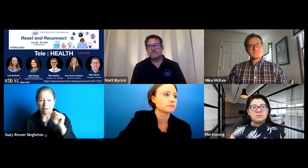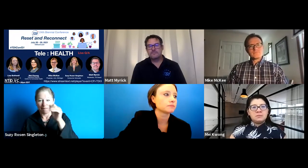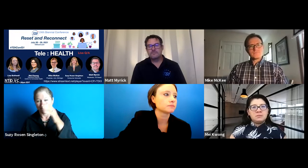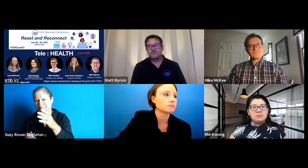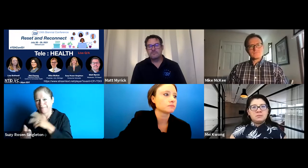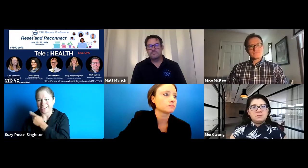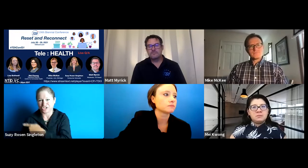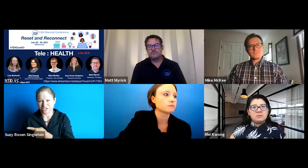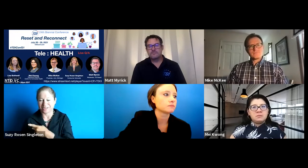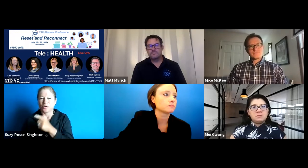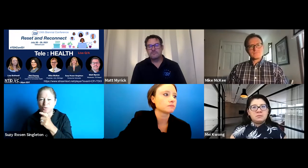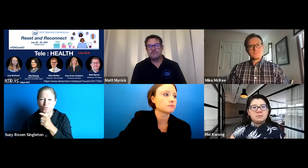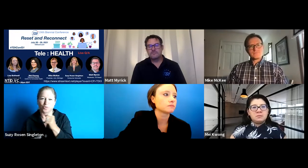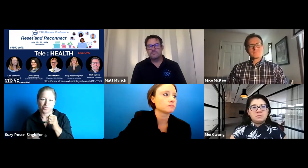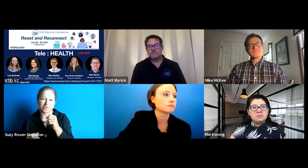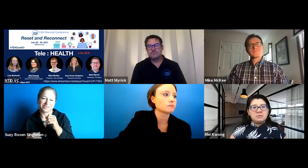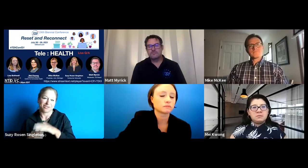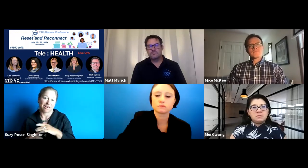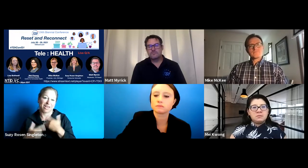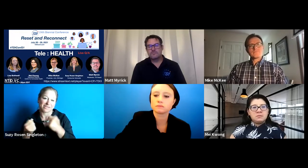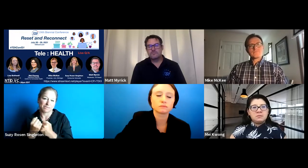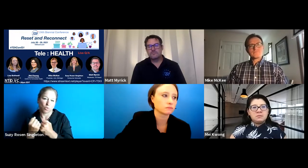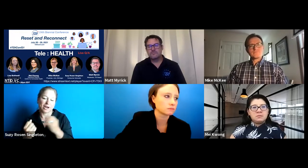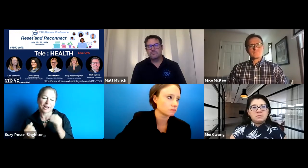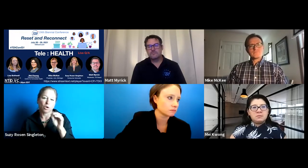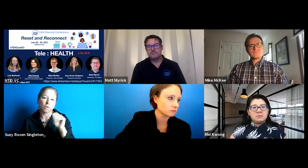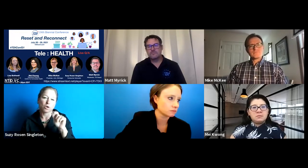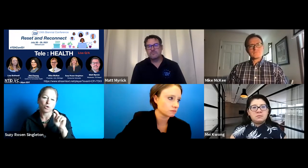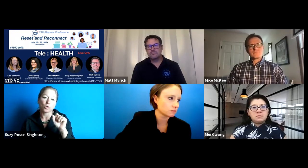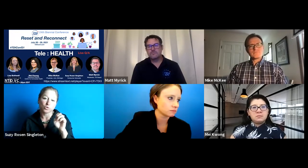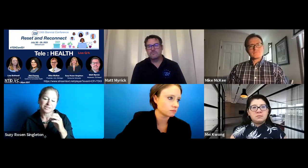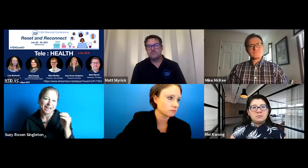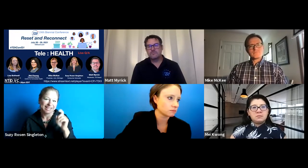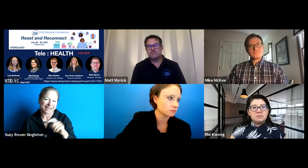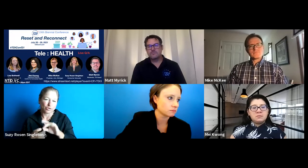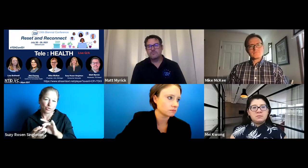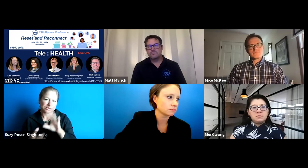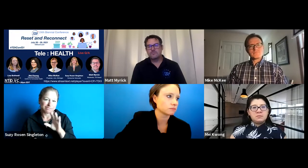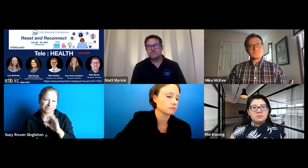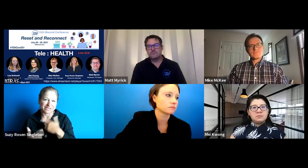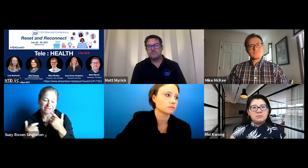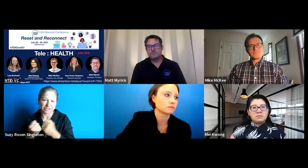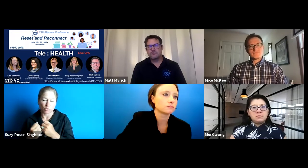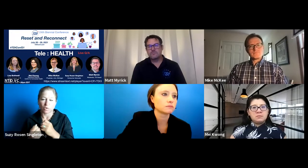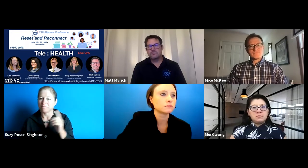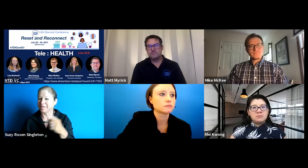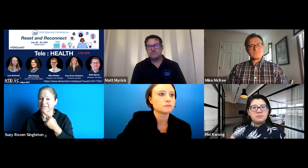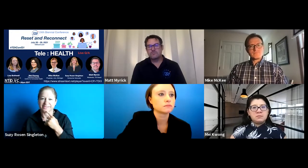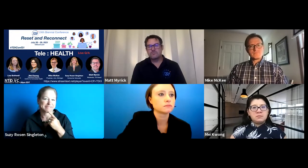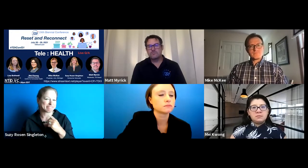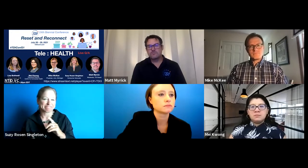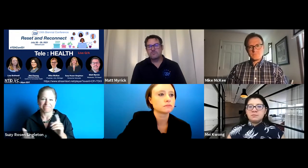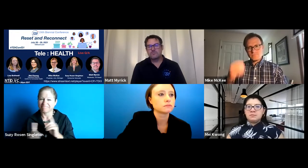a spouse of a patient who was on life support and comatose, and they needed